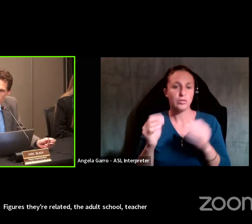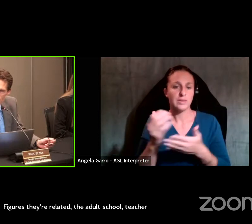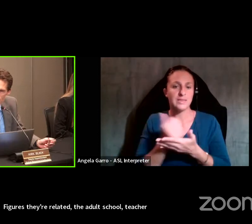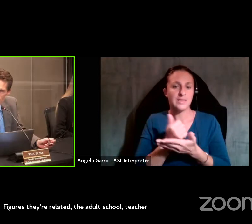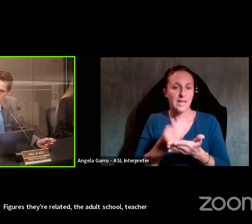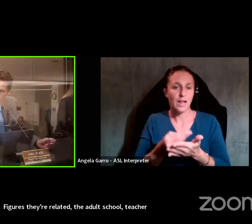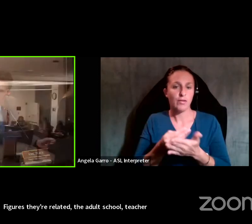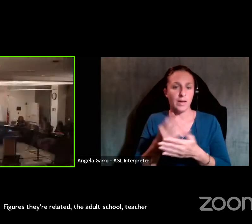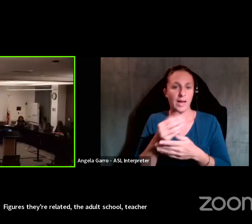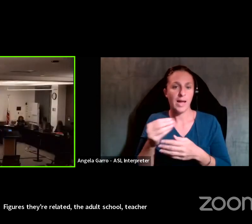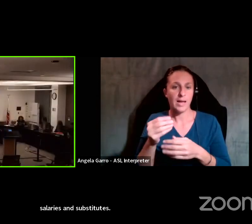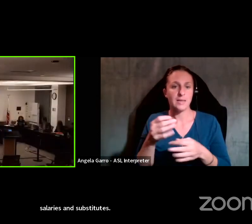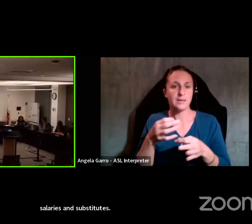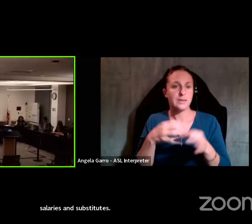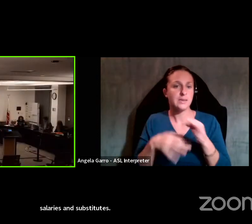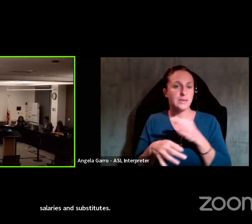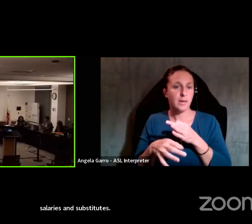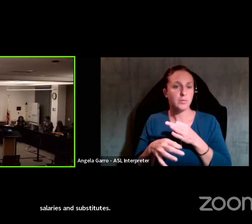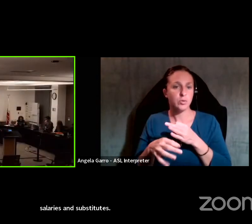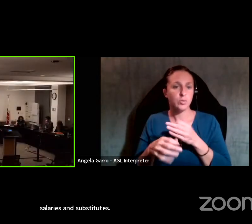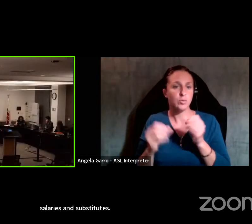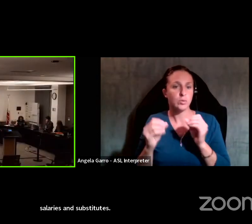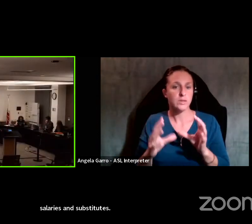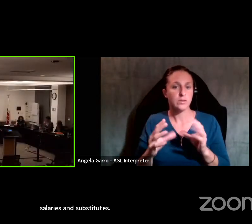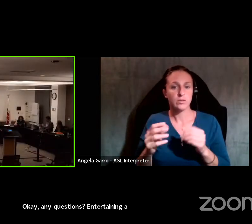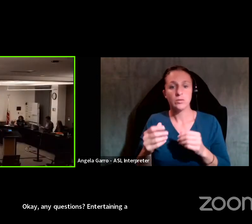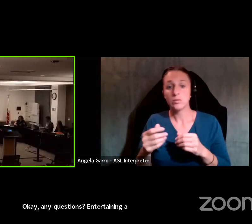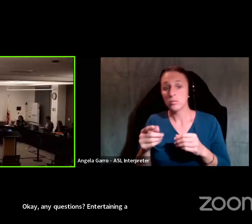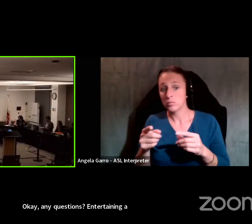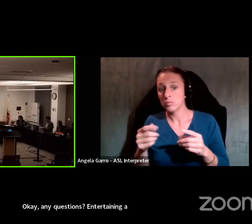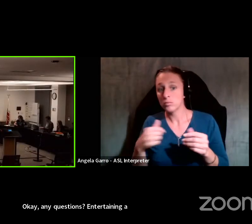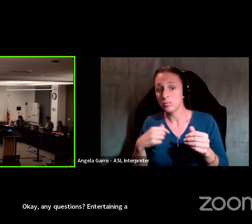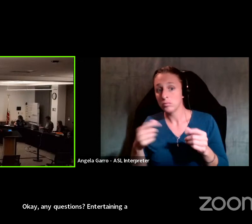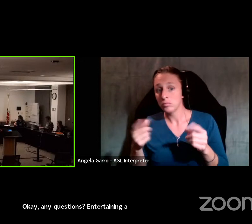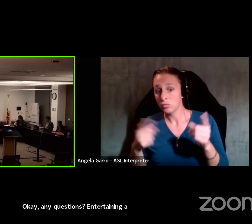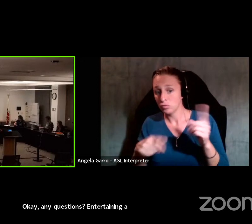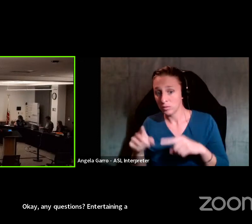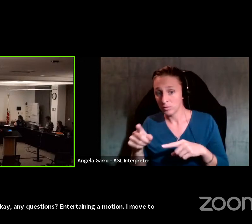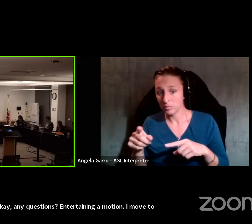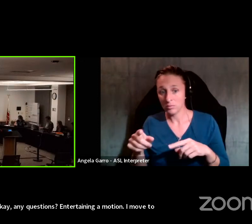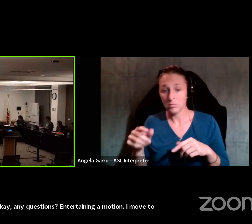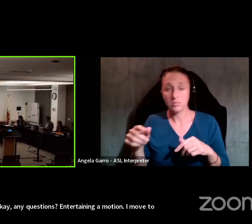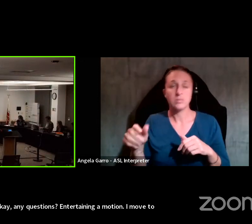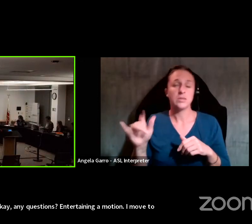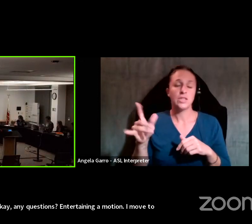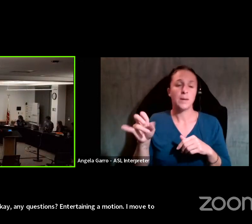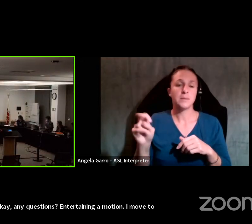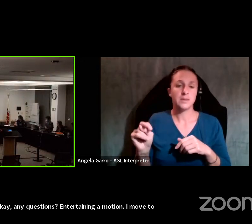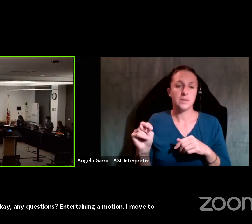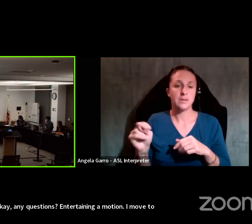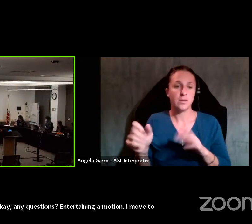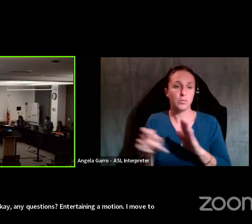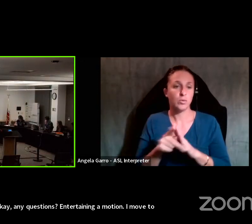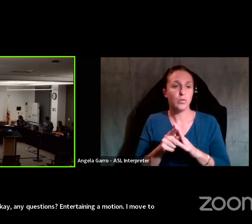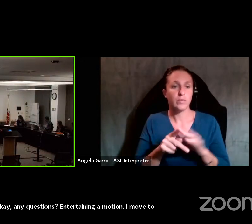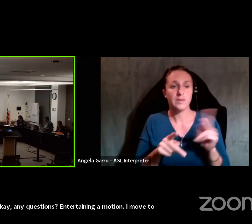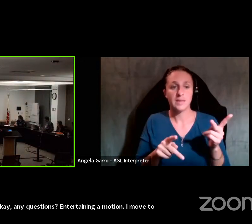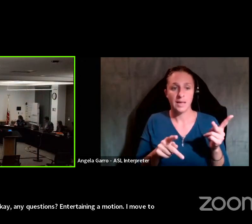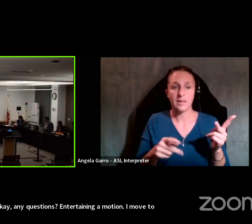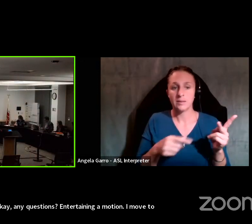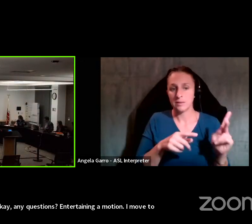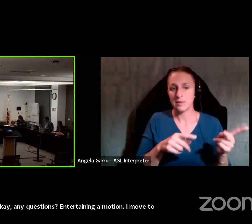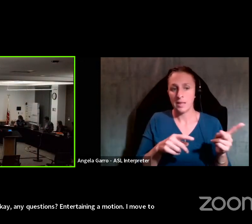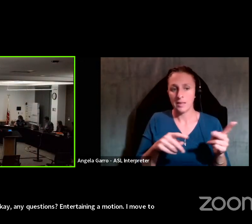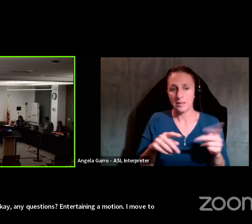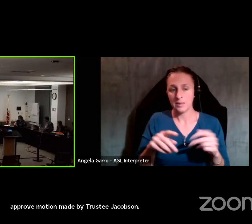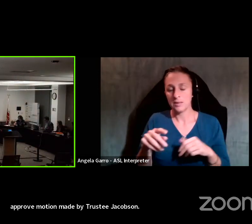questions? Entertaining a motion. I move to approve. Motion made by trustee Jacobson. Second